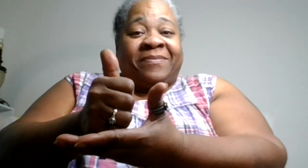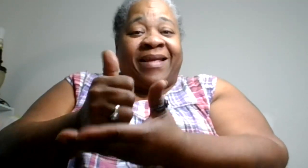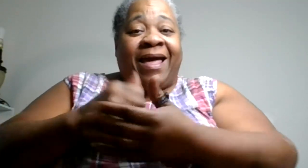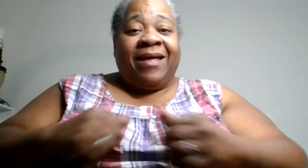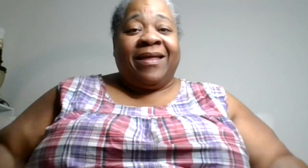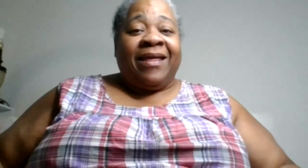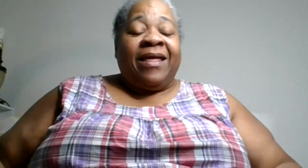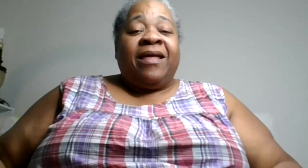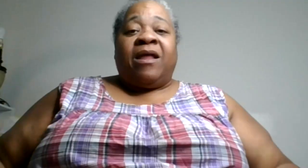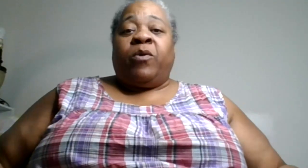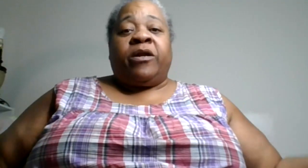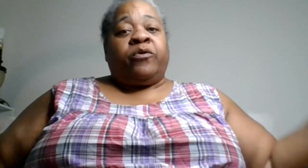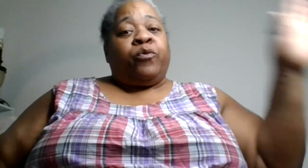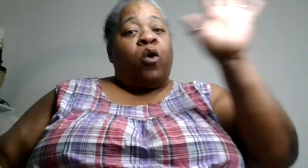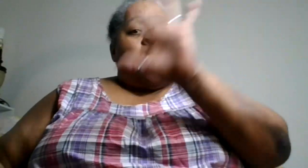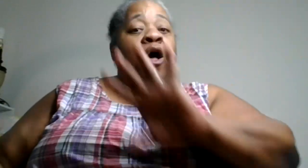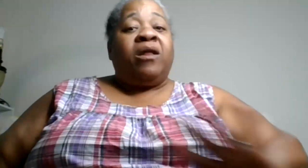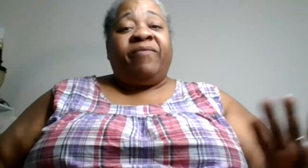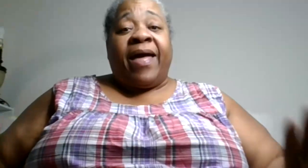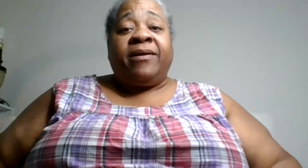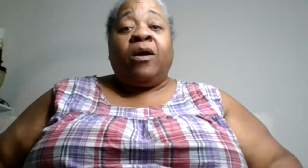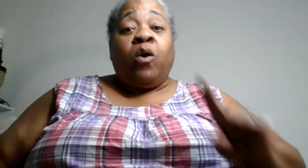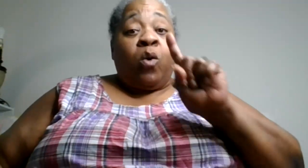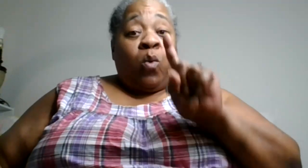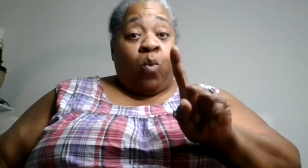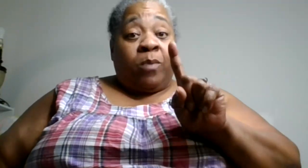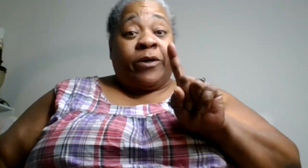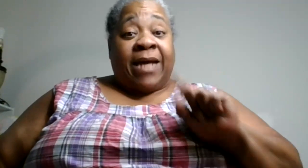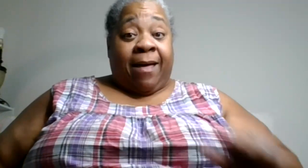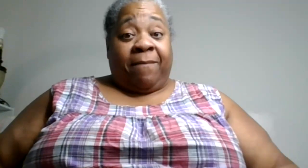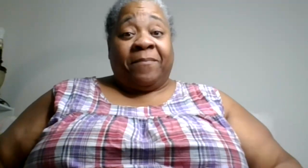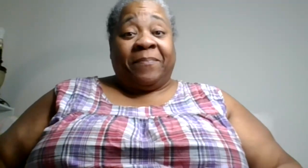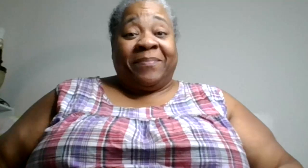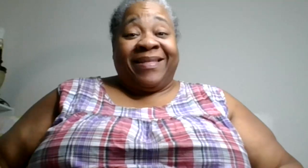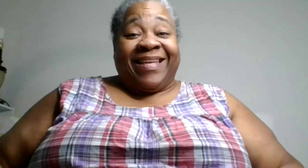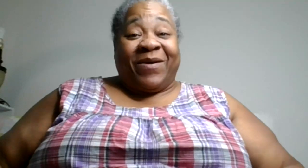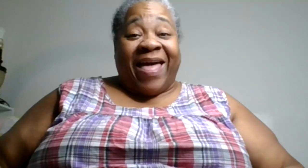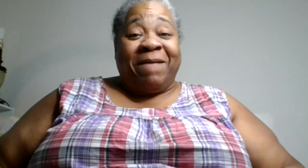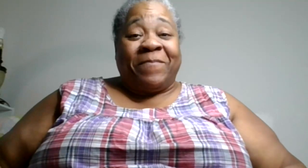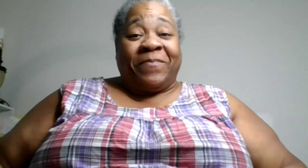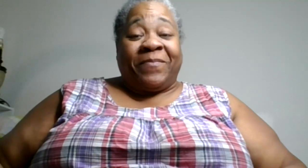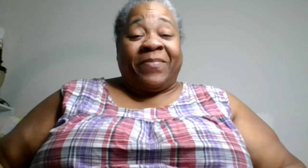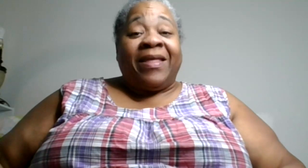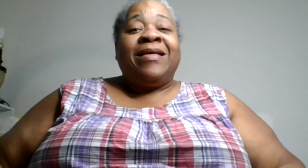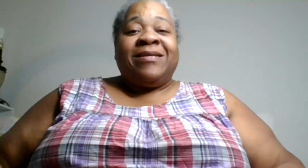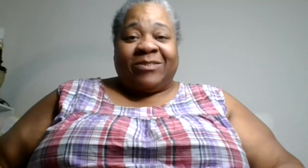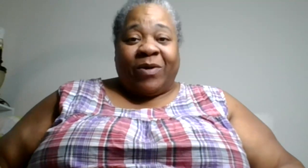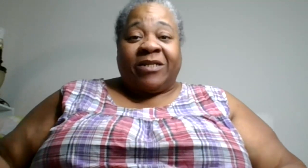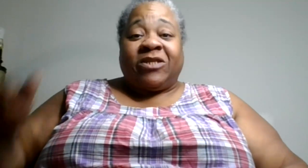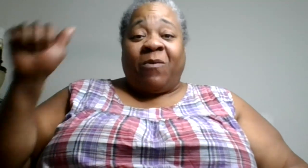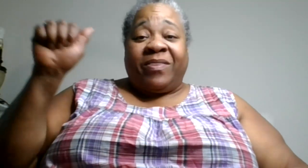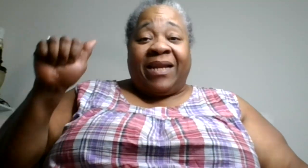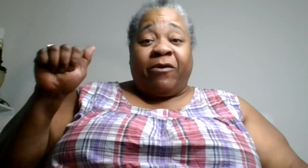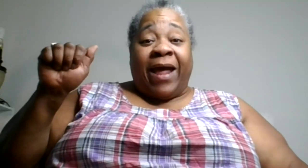Okay? Now we're going to go through all of that one more time. Okay? So we're going to start with the letter